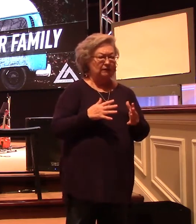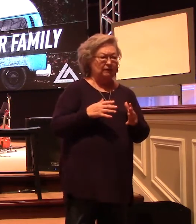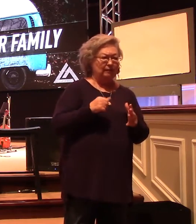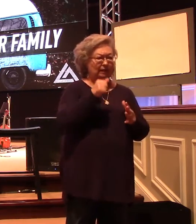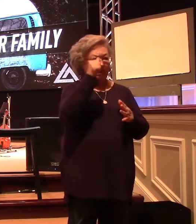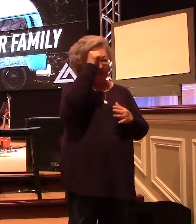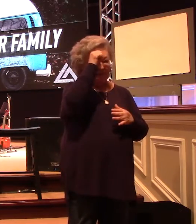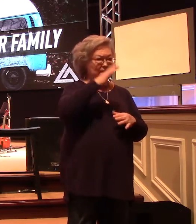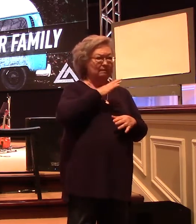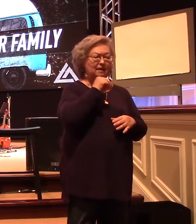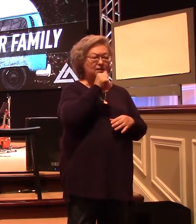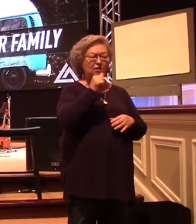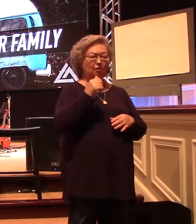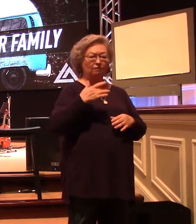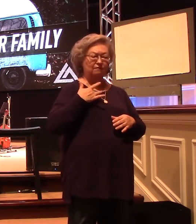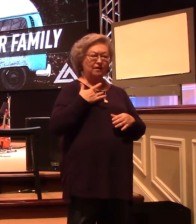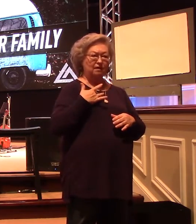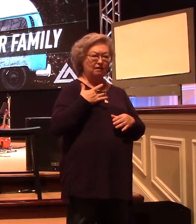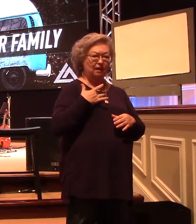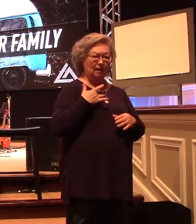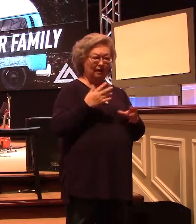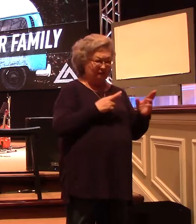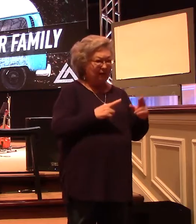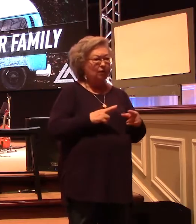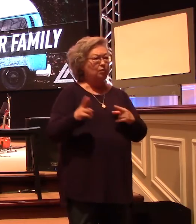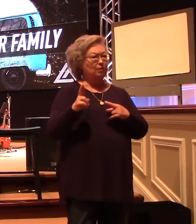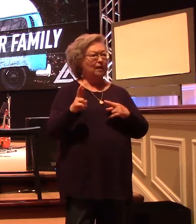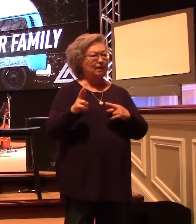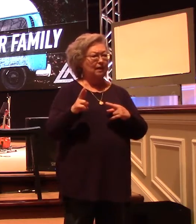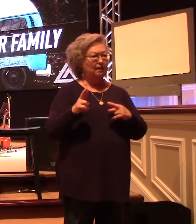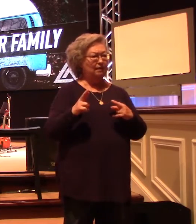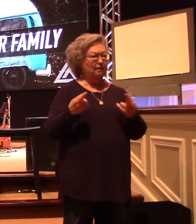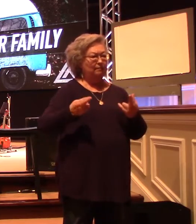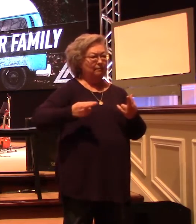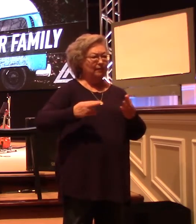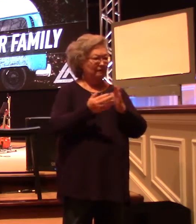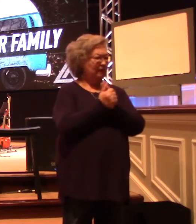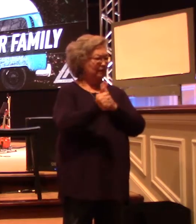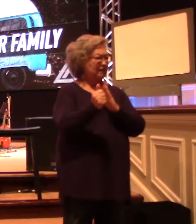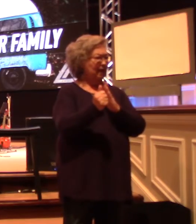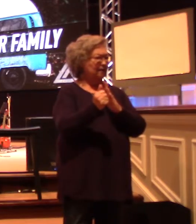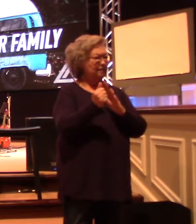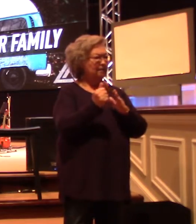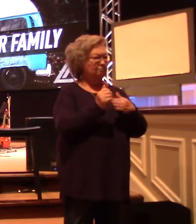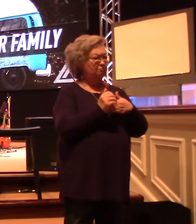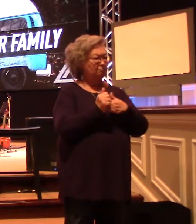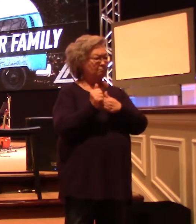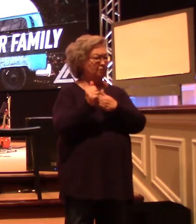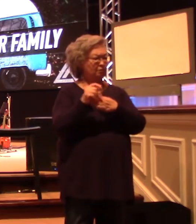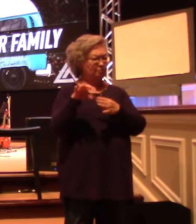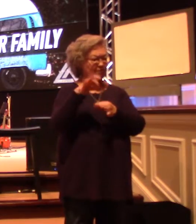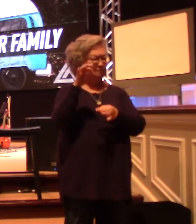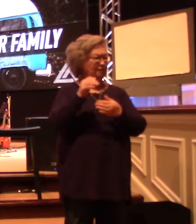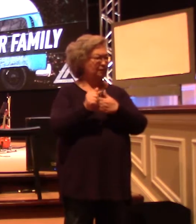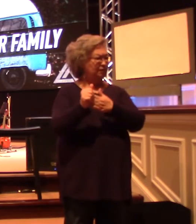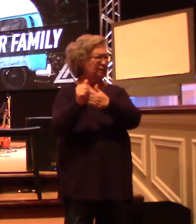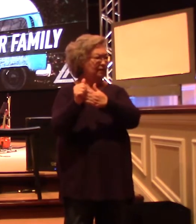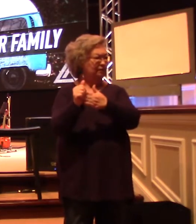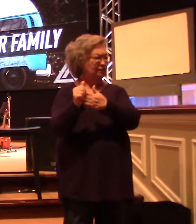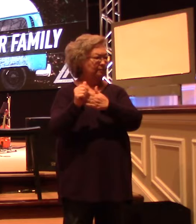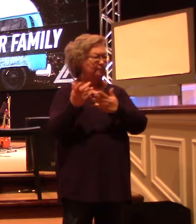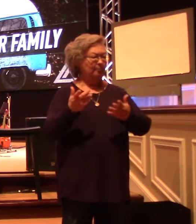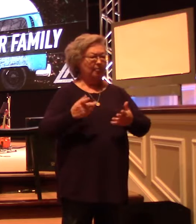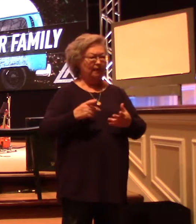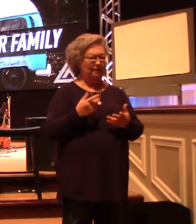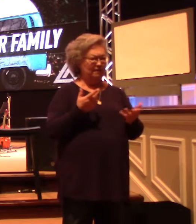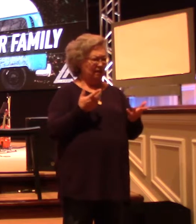adequately equipped to be the spiritual leader in their home. Mostly because we know what's really going on inside our own heart and life. You know, who am